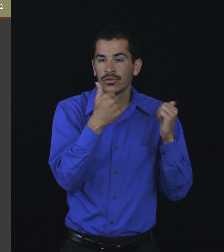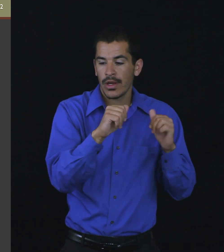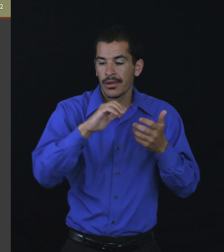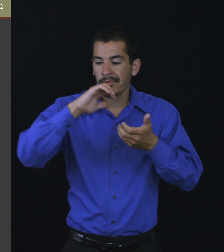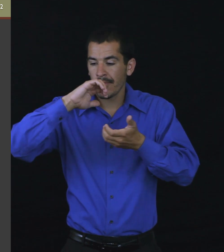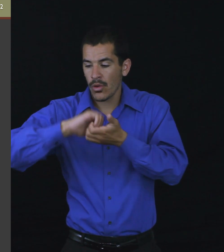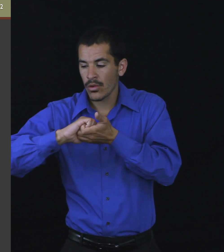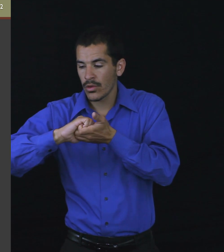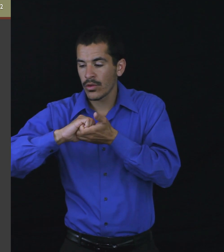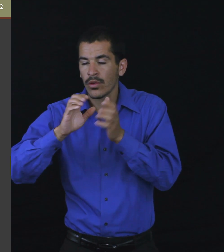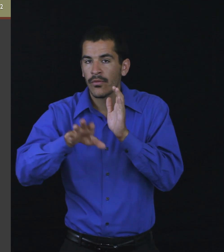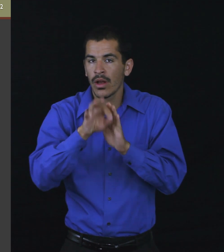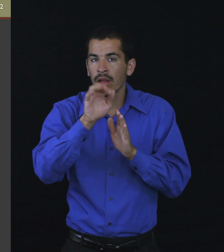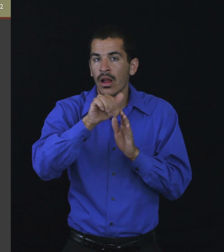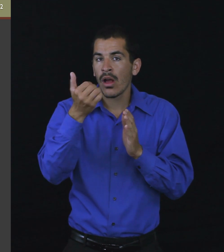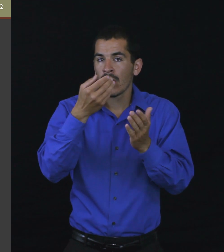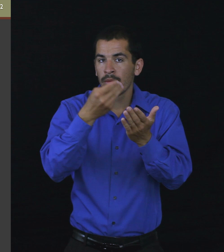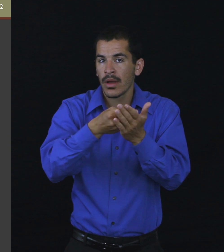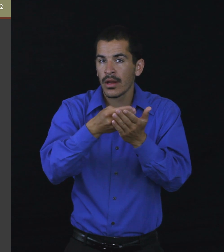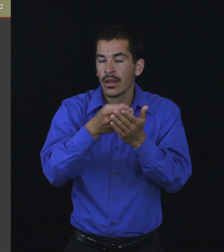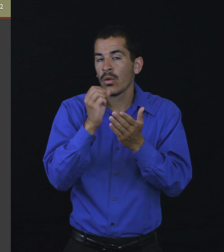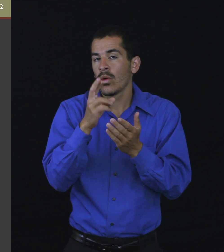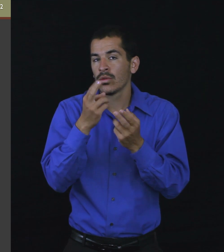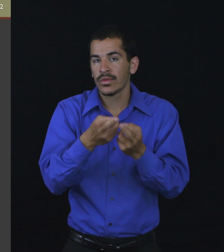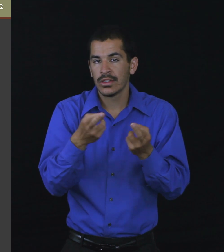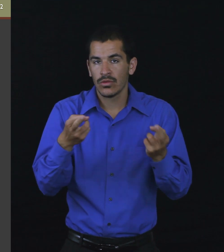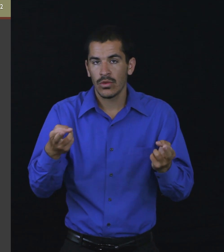partnering relationships.